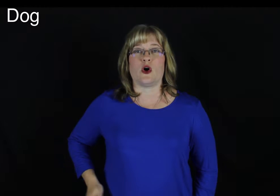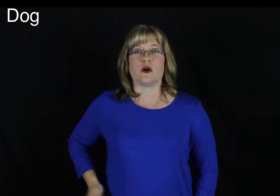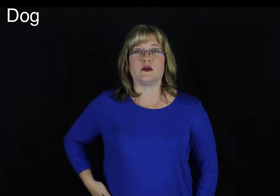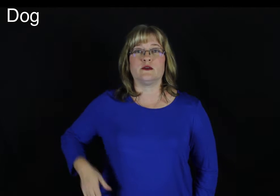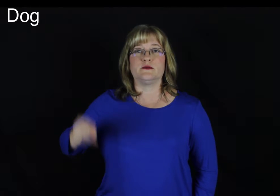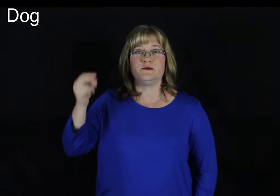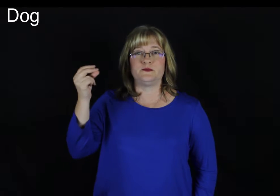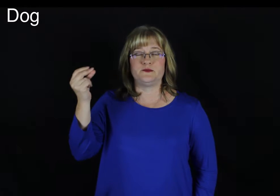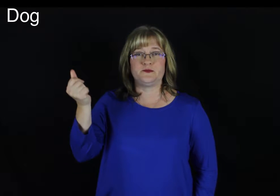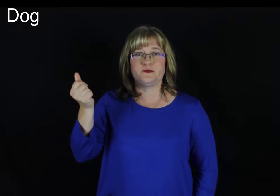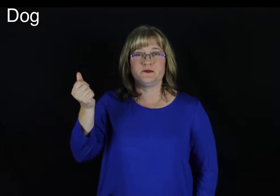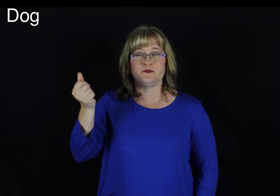Dog.